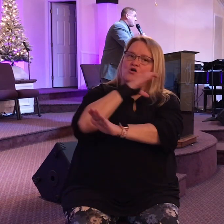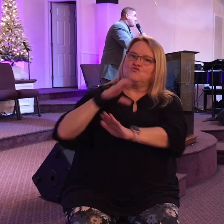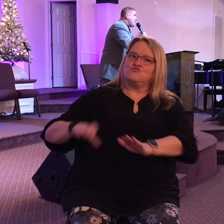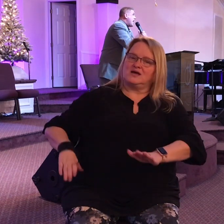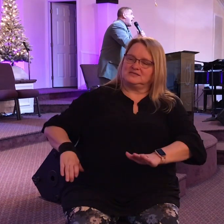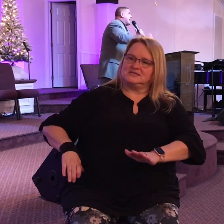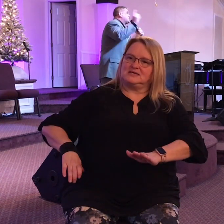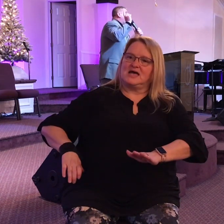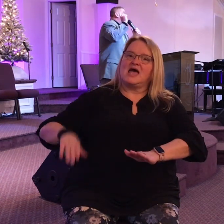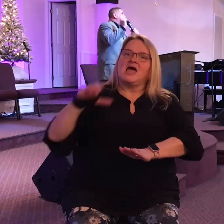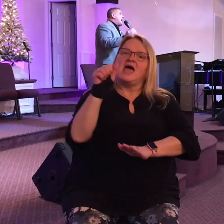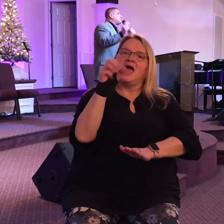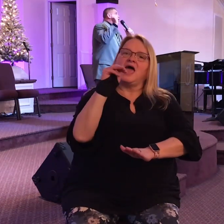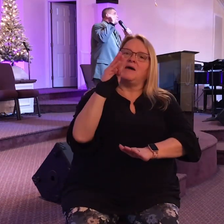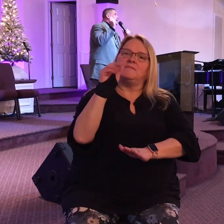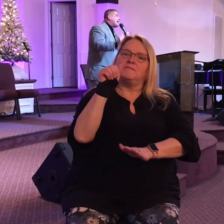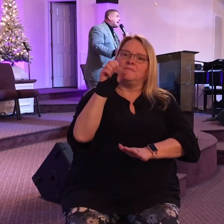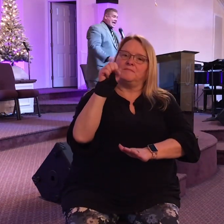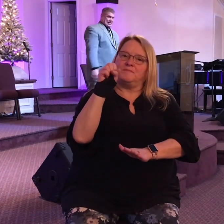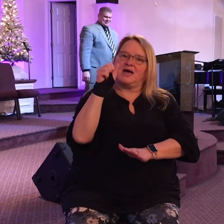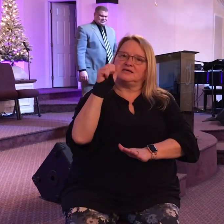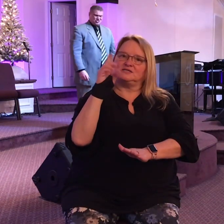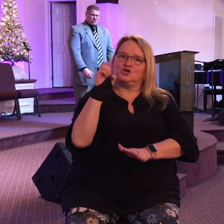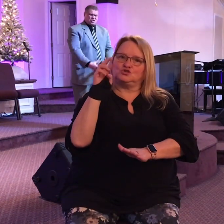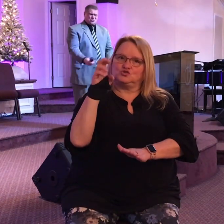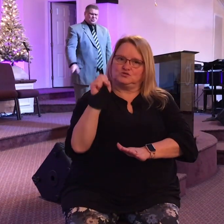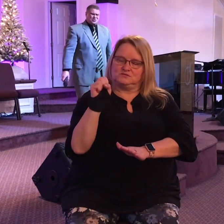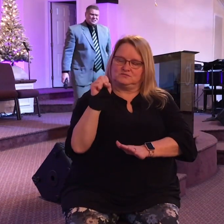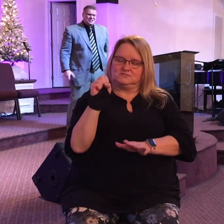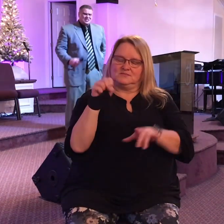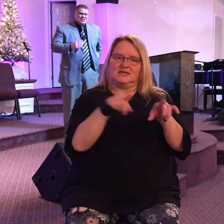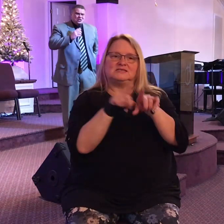ambassadors. As though God were pleading